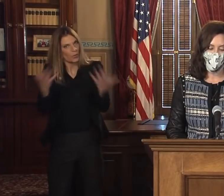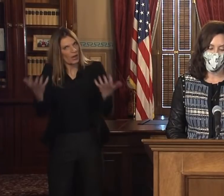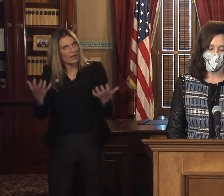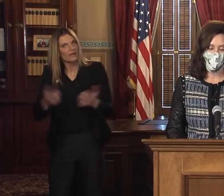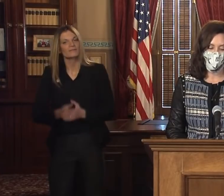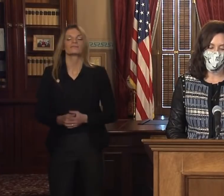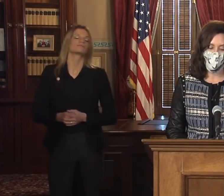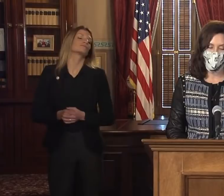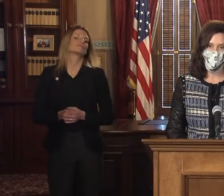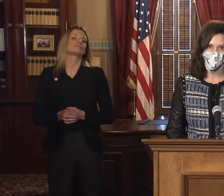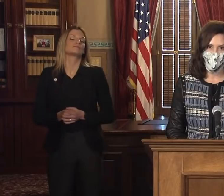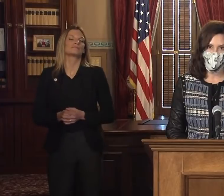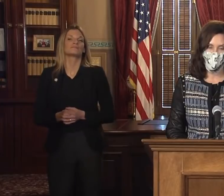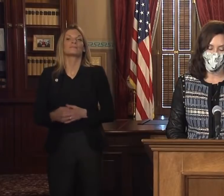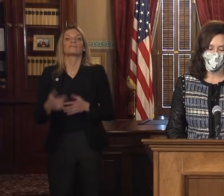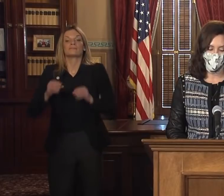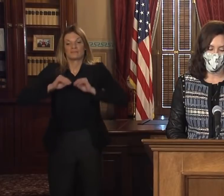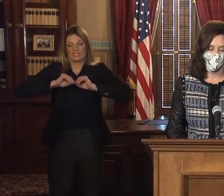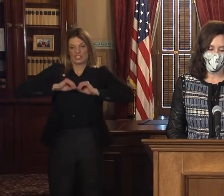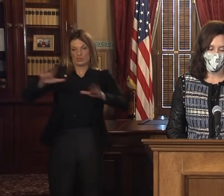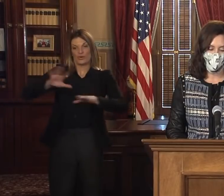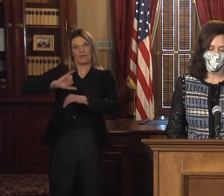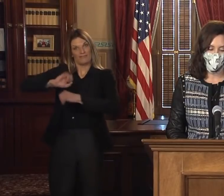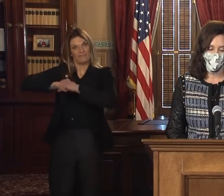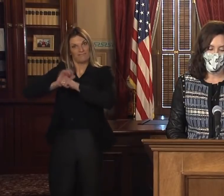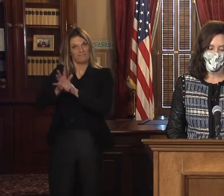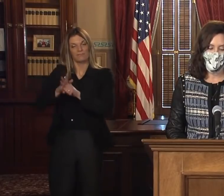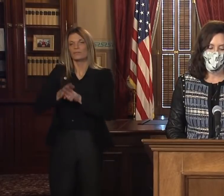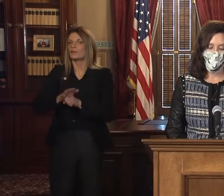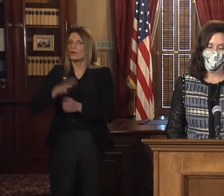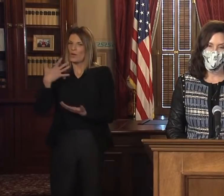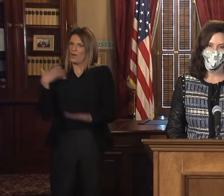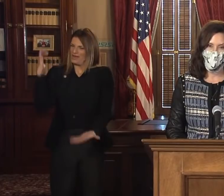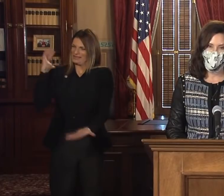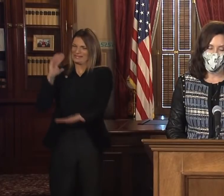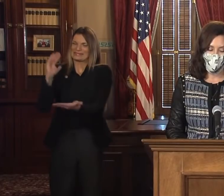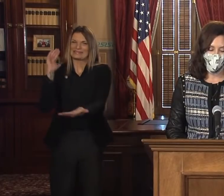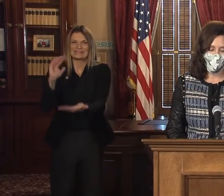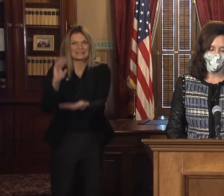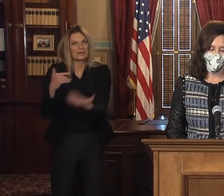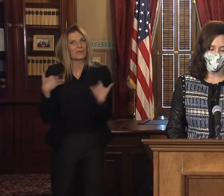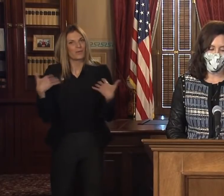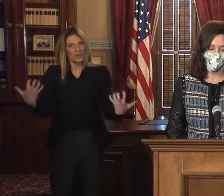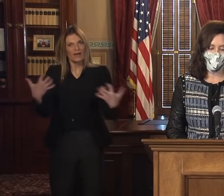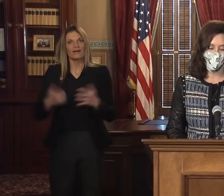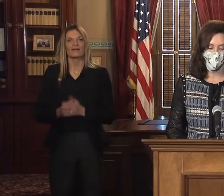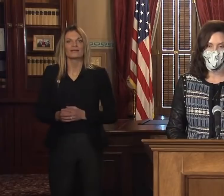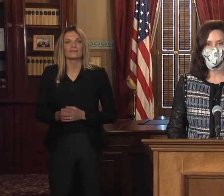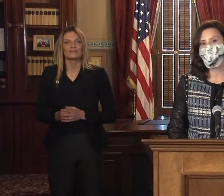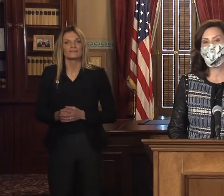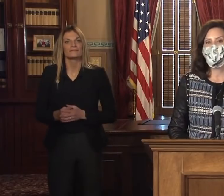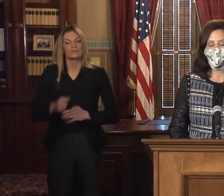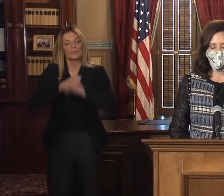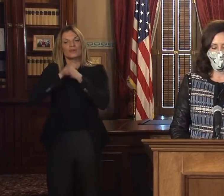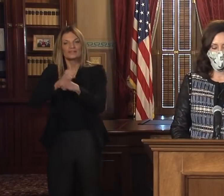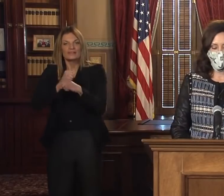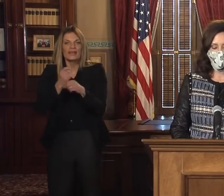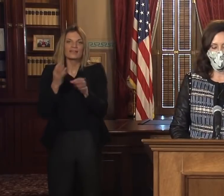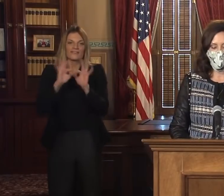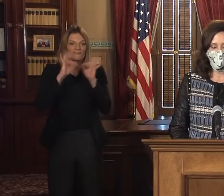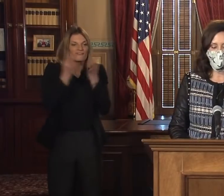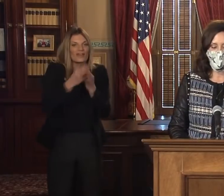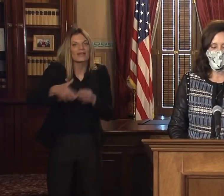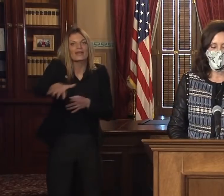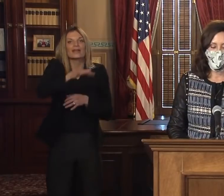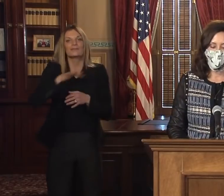everything we can to slow the spread of this deadly virus so we can protect the health and the safety of our families, our